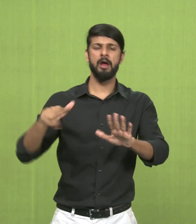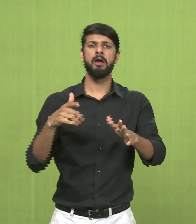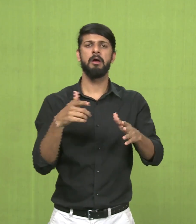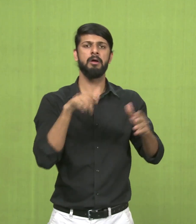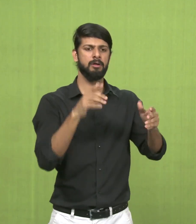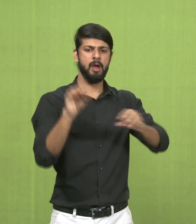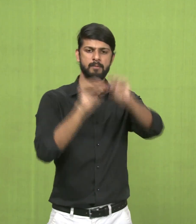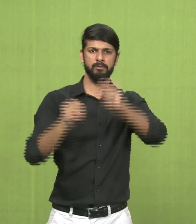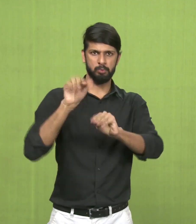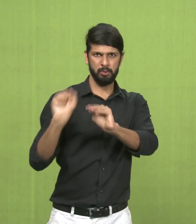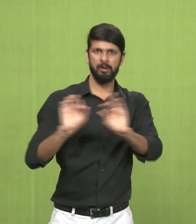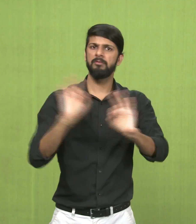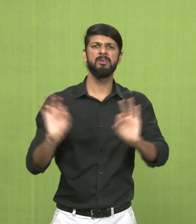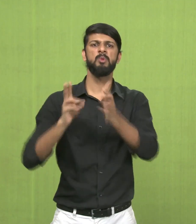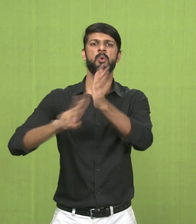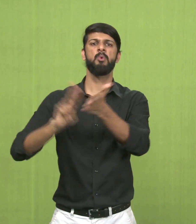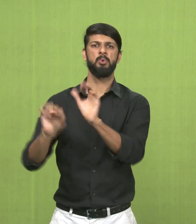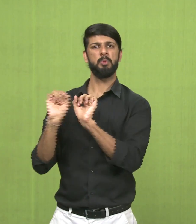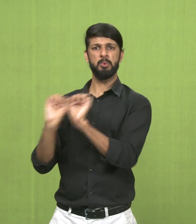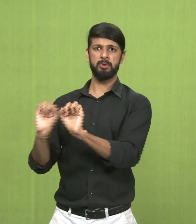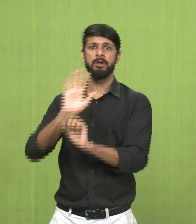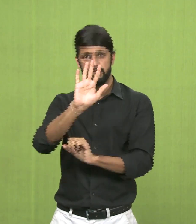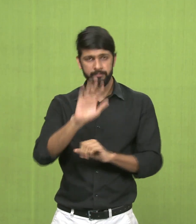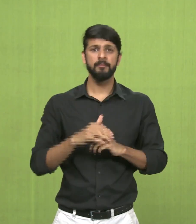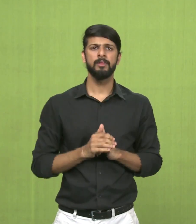they could also be manufactured.